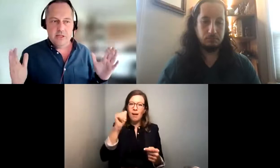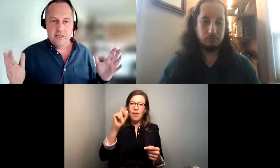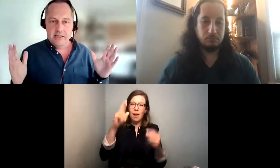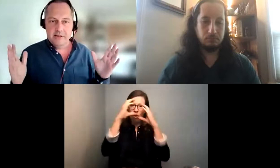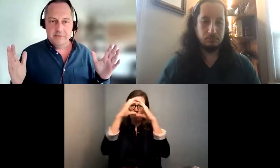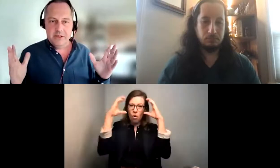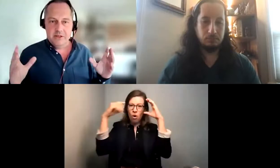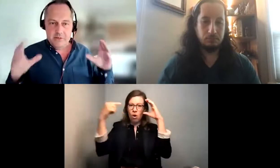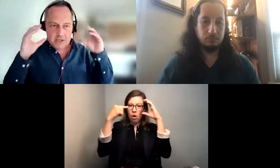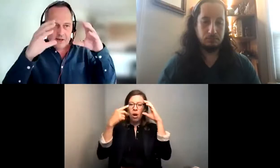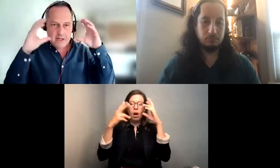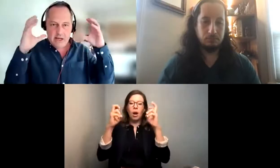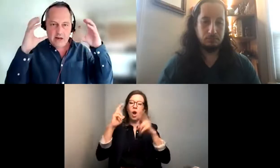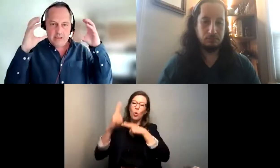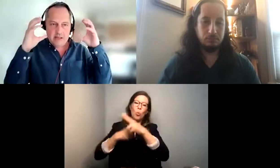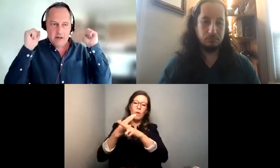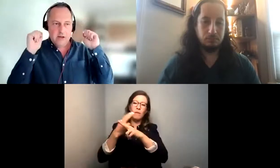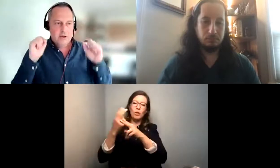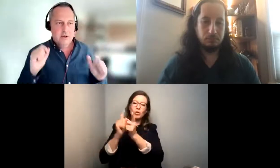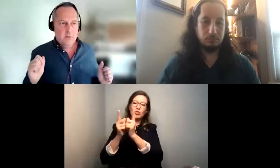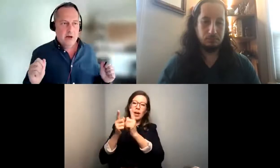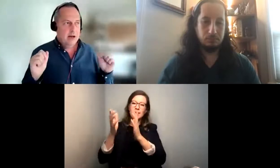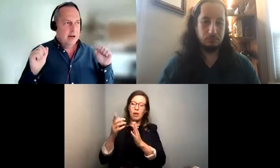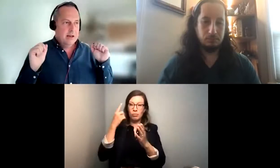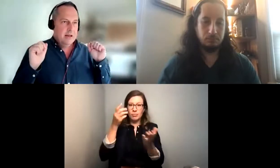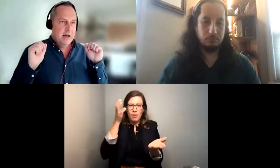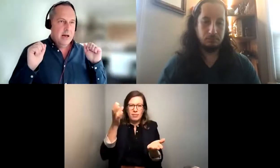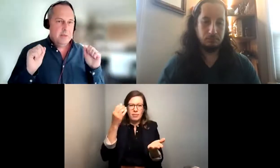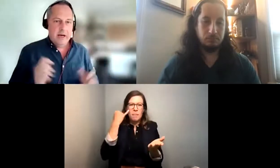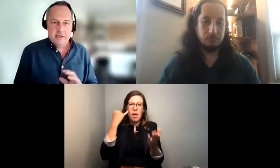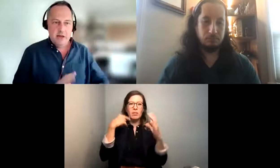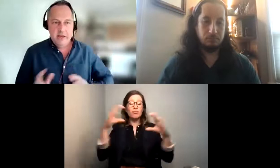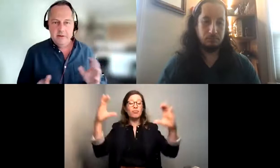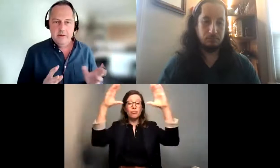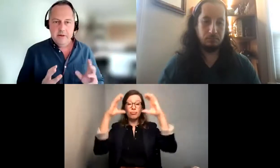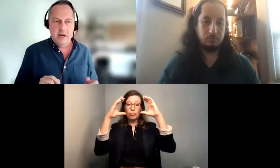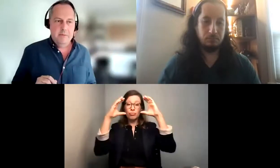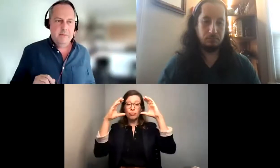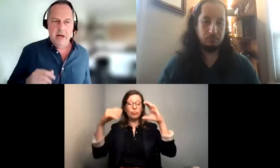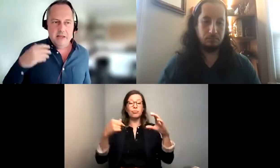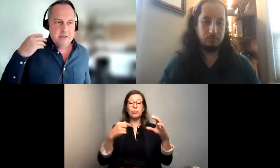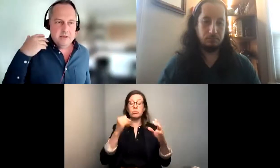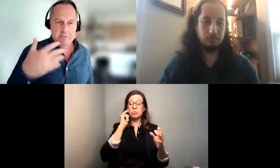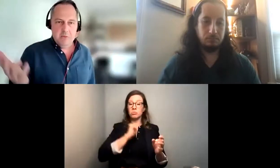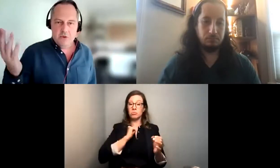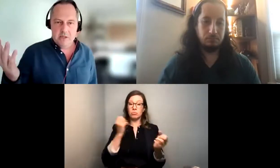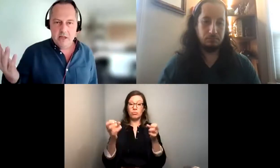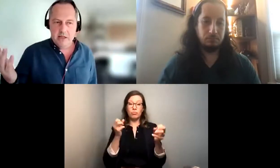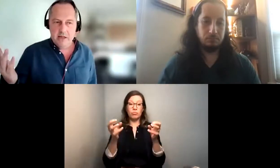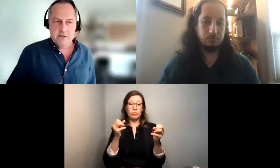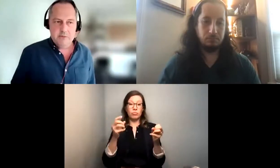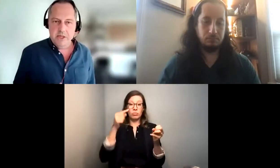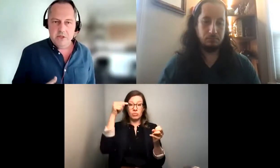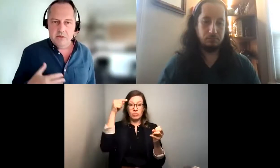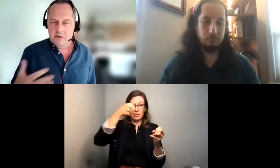universal translator, right? So imagine having an AR headset on where I can sign and it would translate